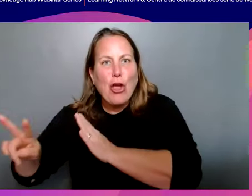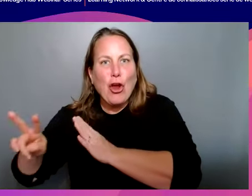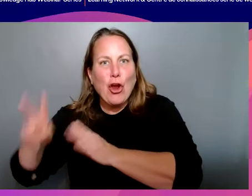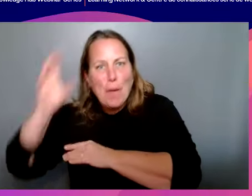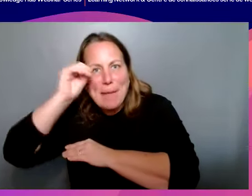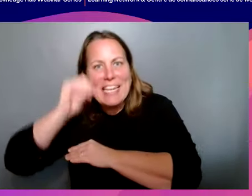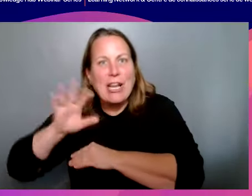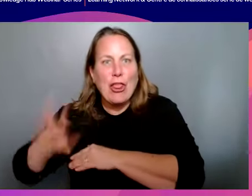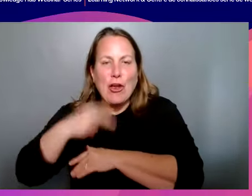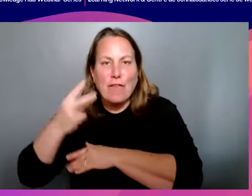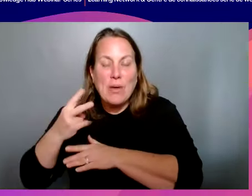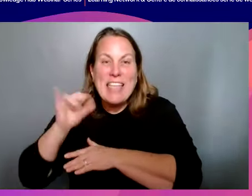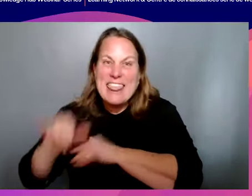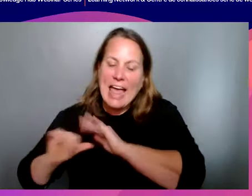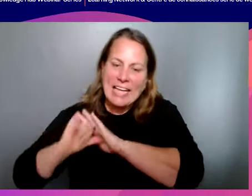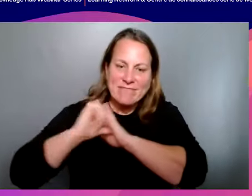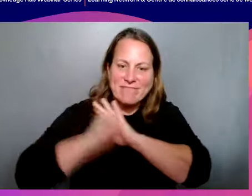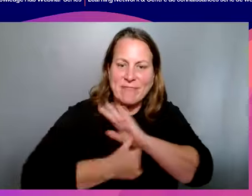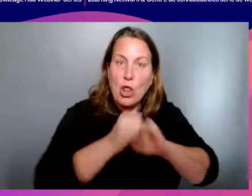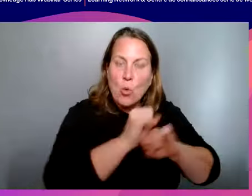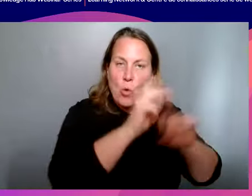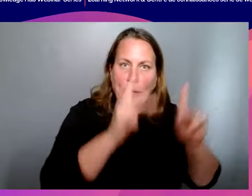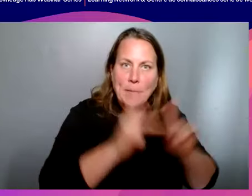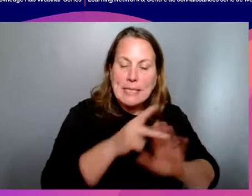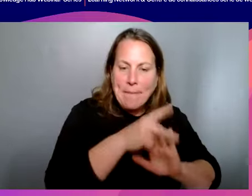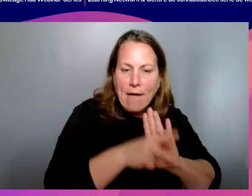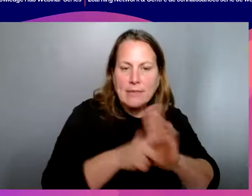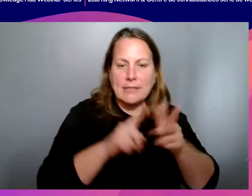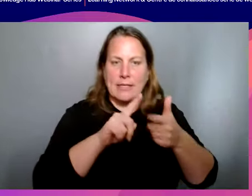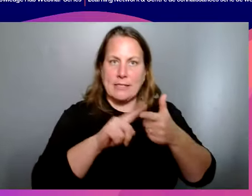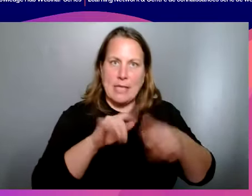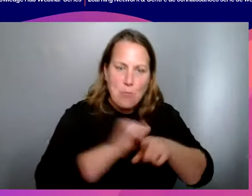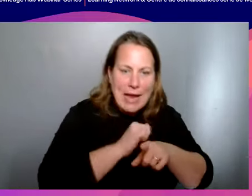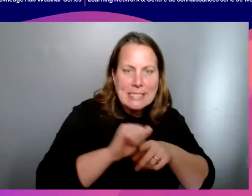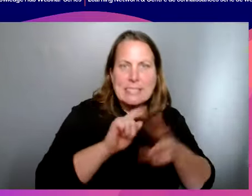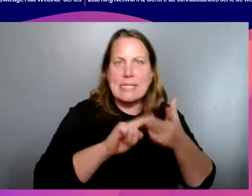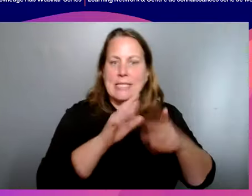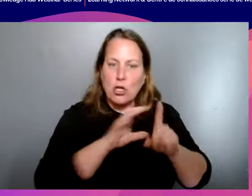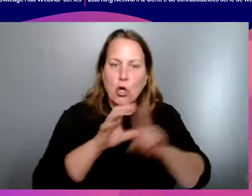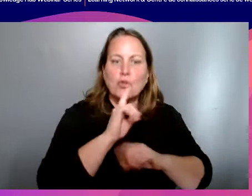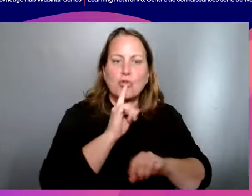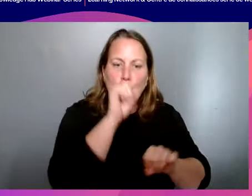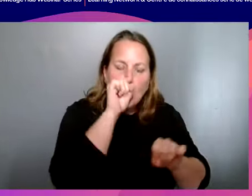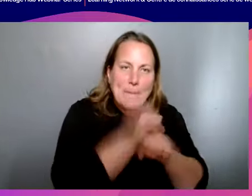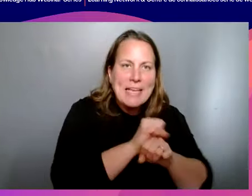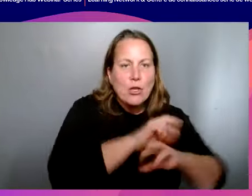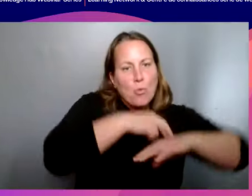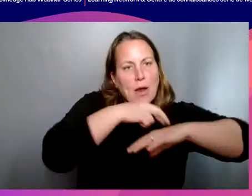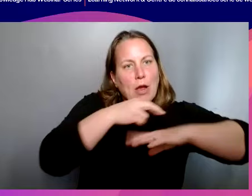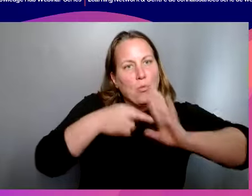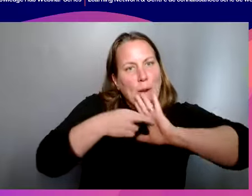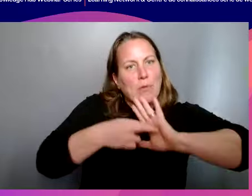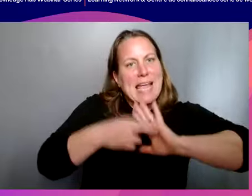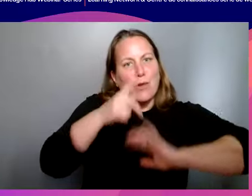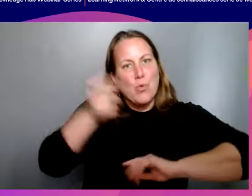practices, and workplace cultures are responsive to diverse identities and lived experiences, not just on